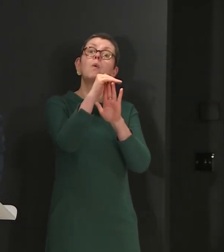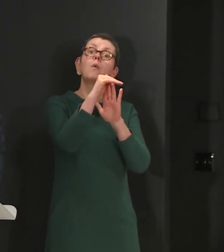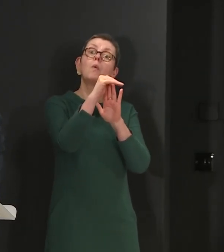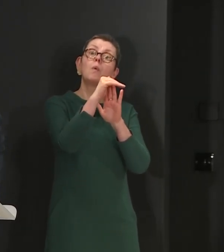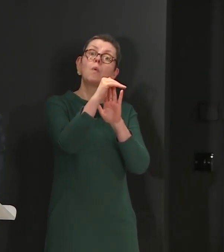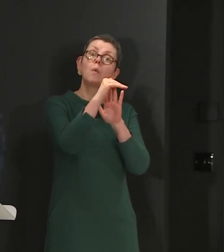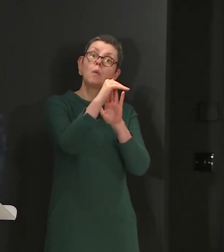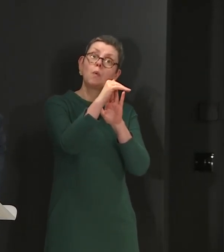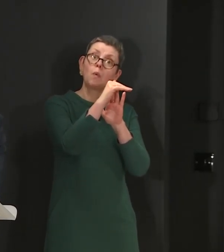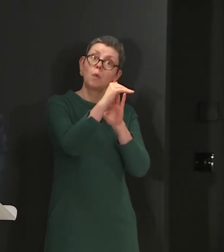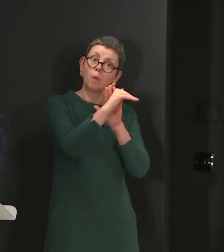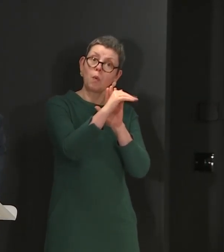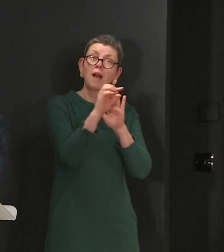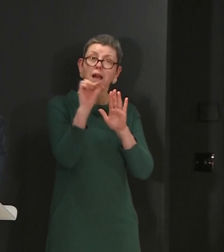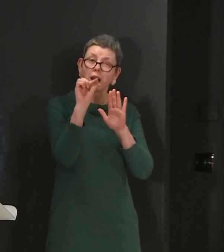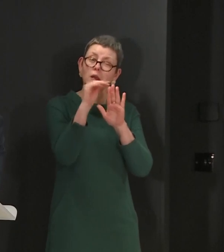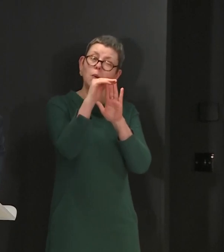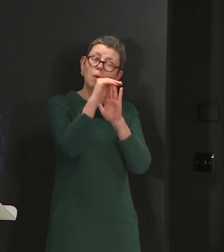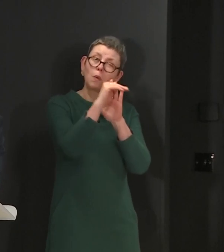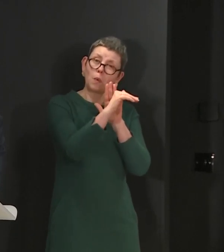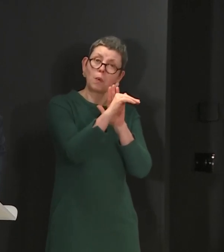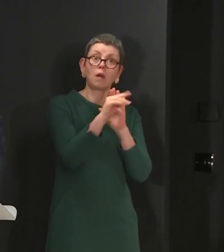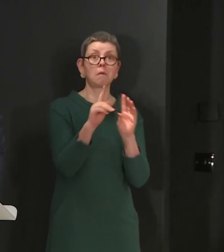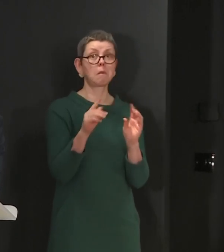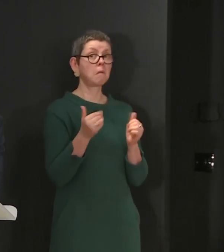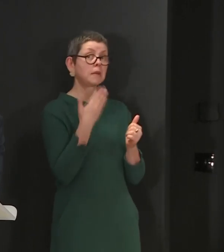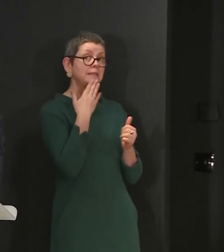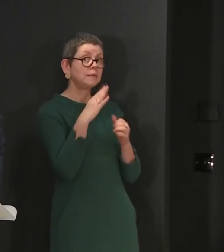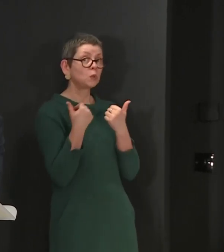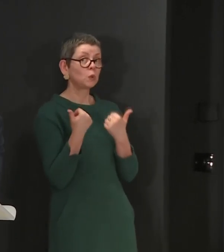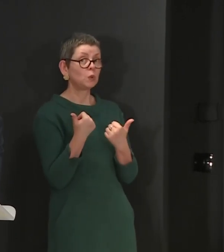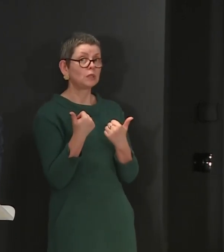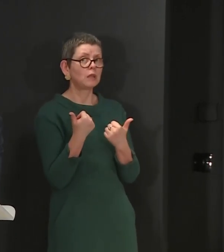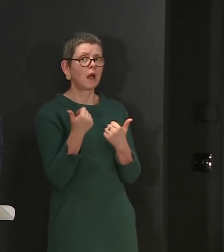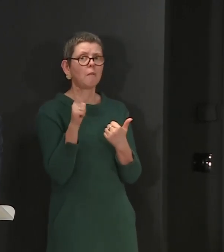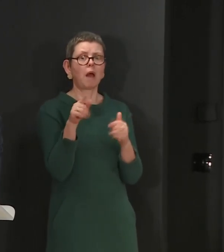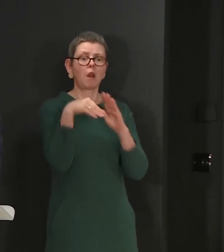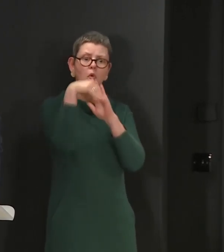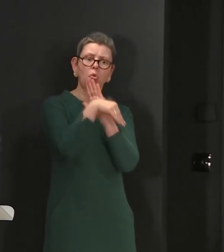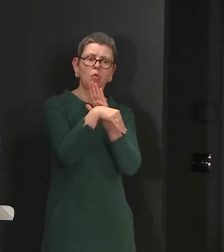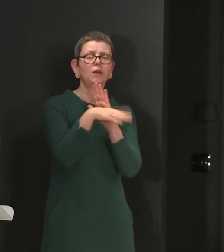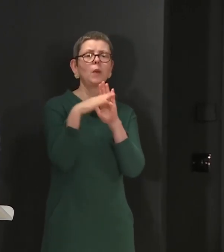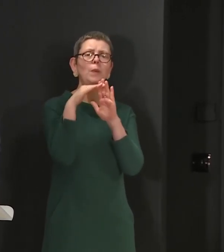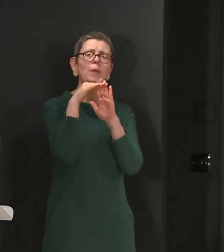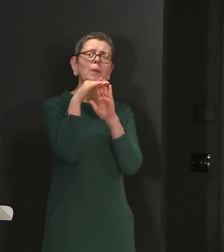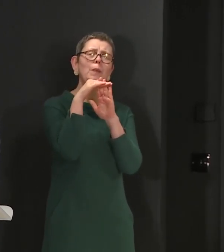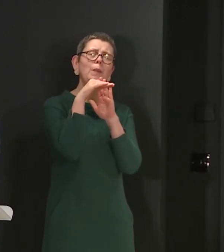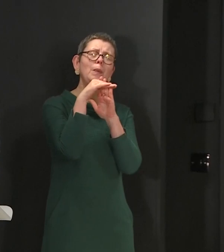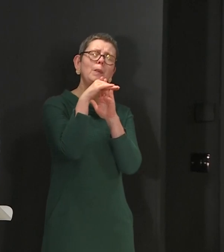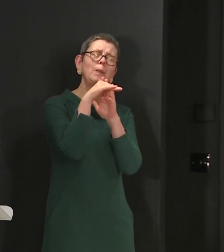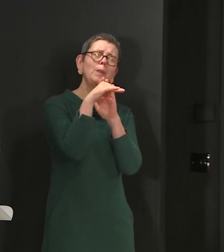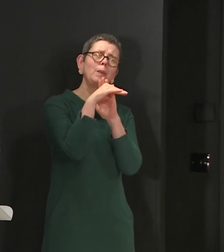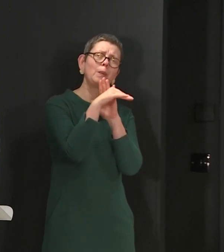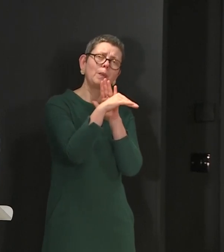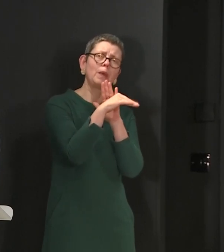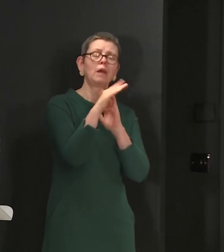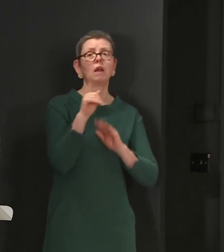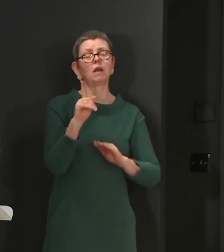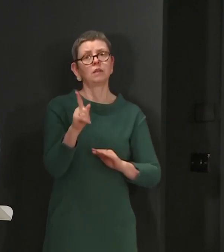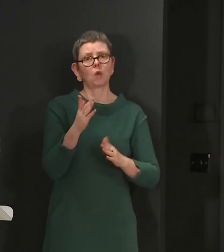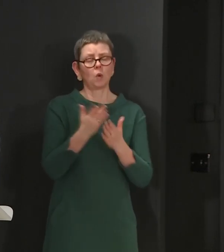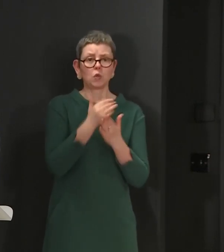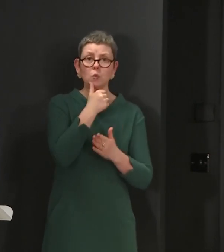very encouraging. But I emphasise again, it's been a very slow decline. And when we use that data to try to calculate where we are in